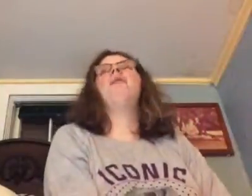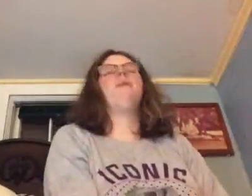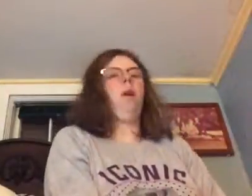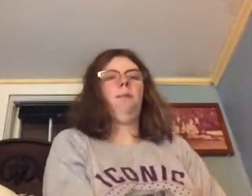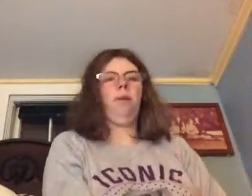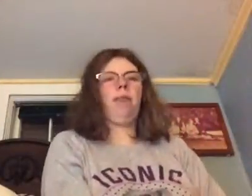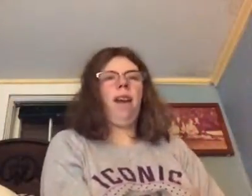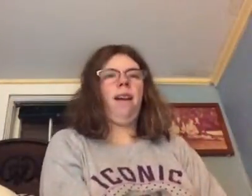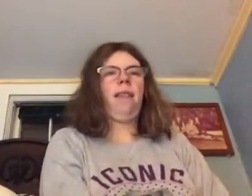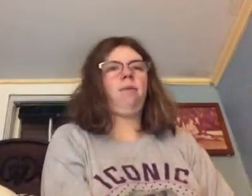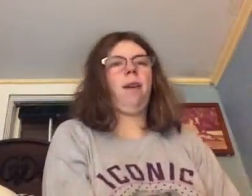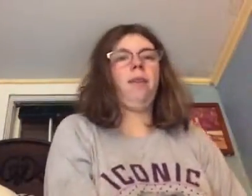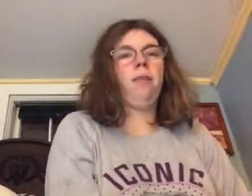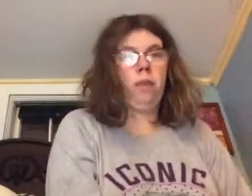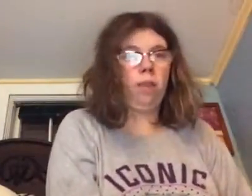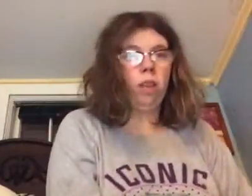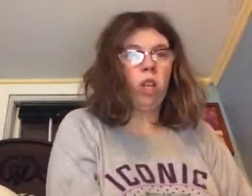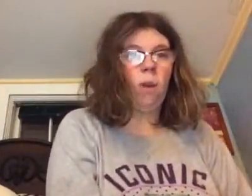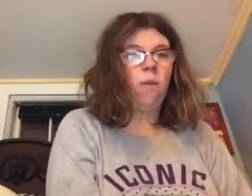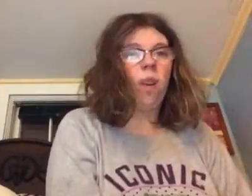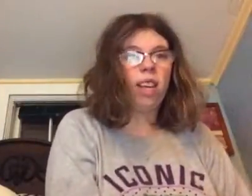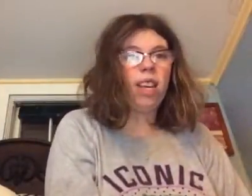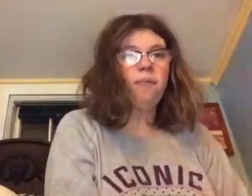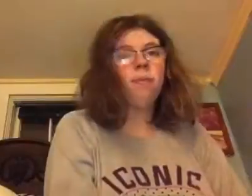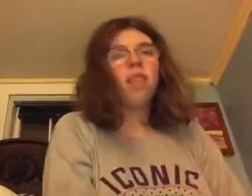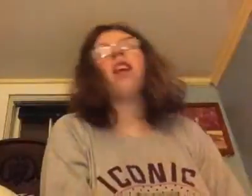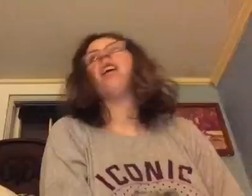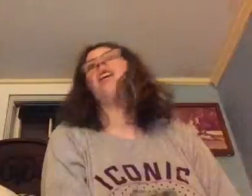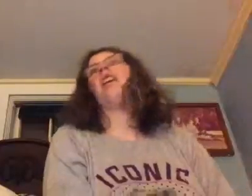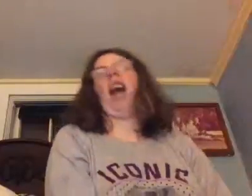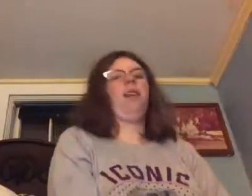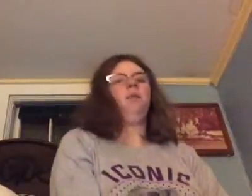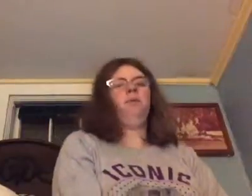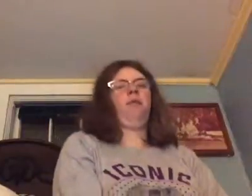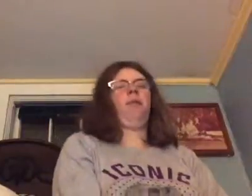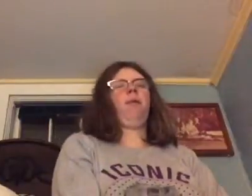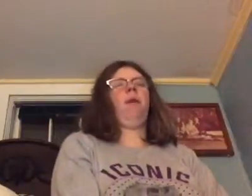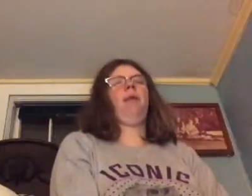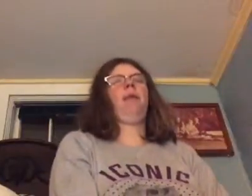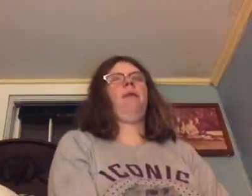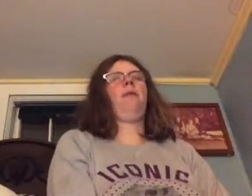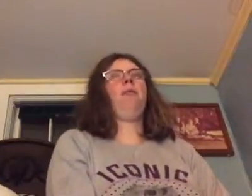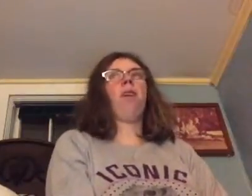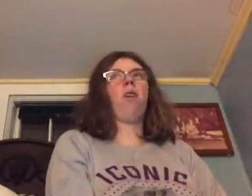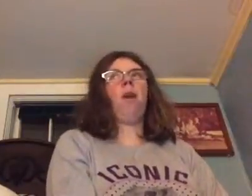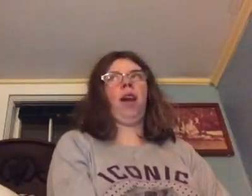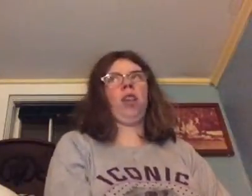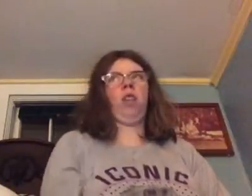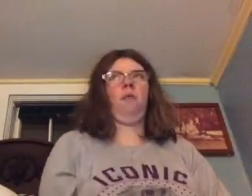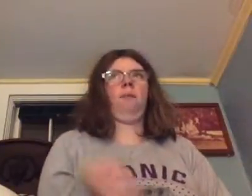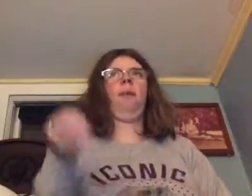there were no boats there, and that's where I learned the term fuggly. Yeah, I know some of you probably learned it from Mean Girls, but I actually learned it from my